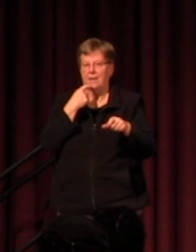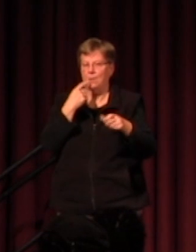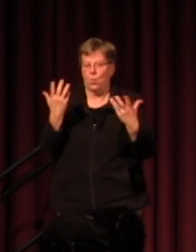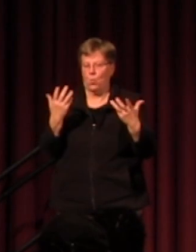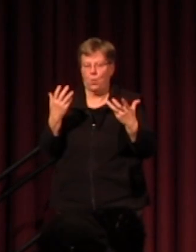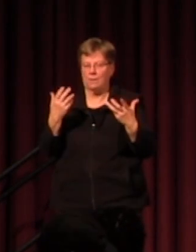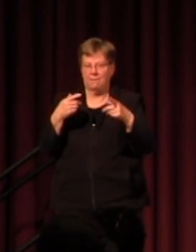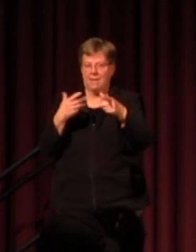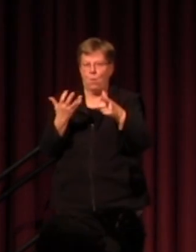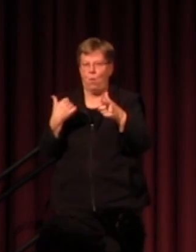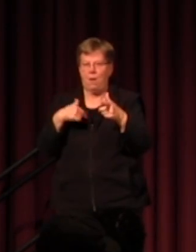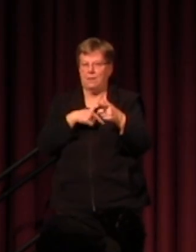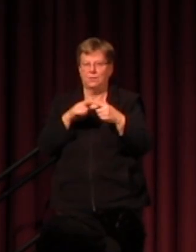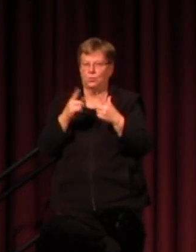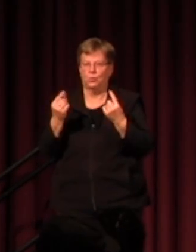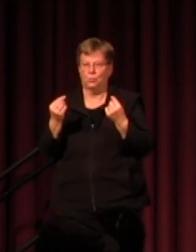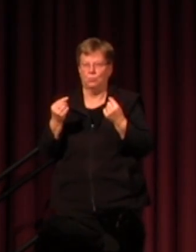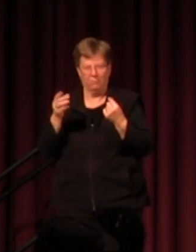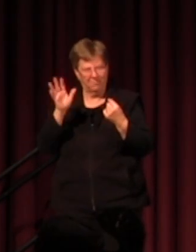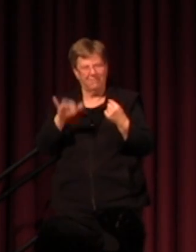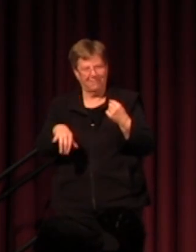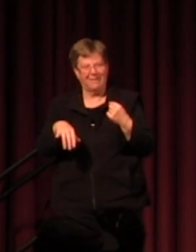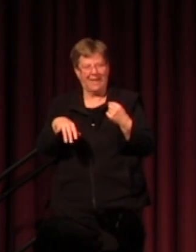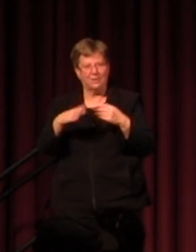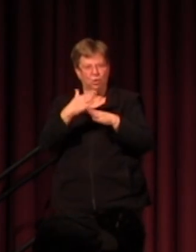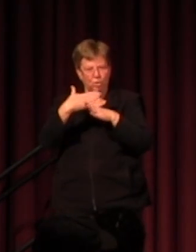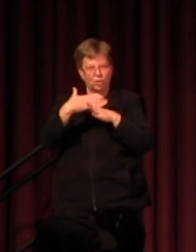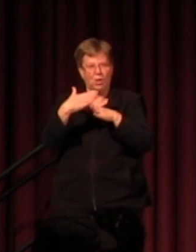That is what equity is.